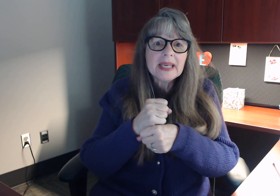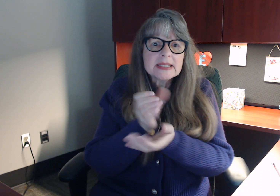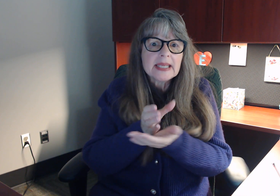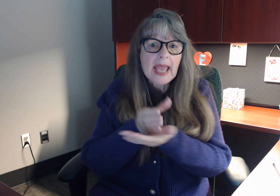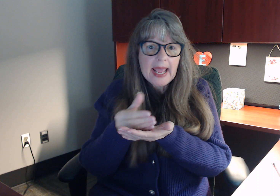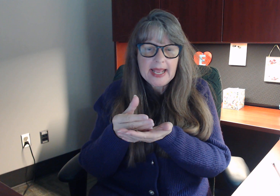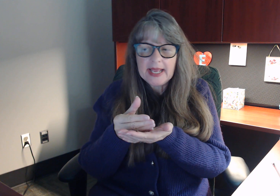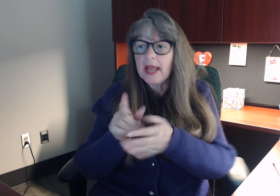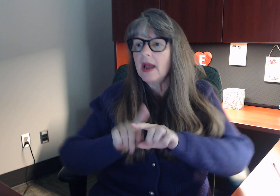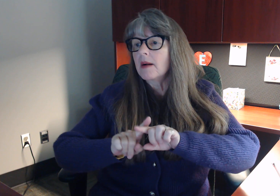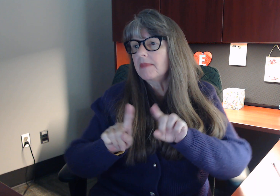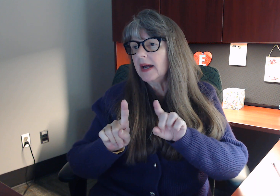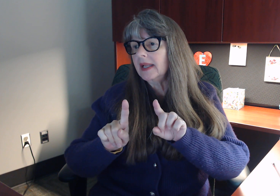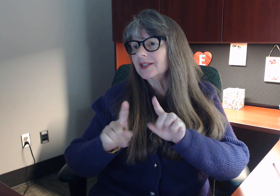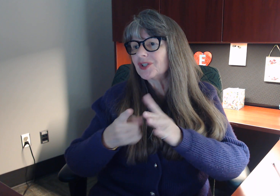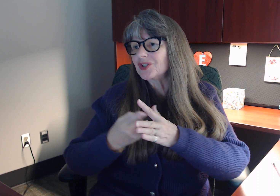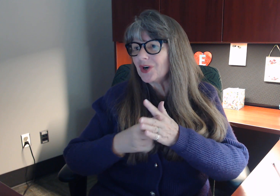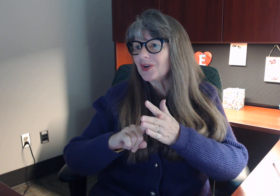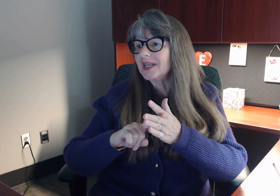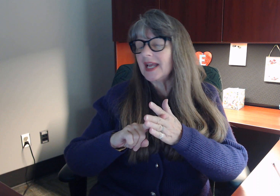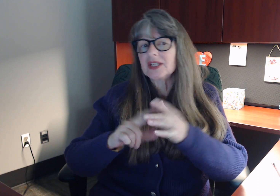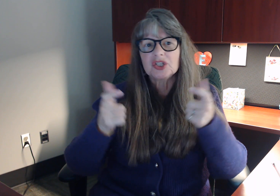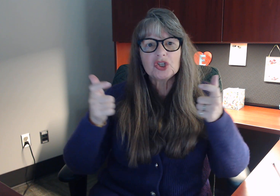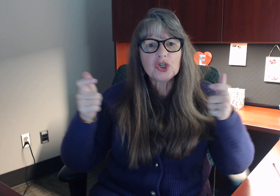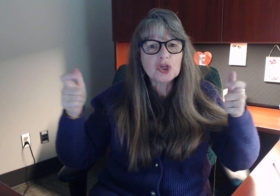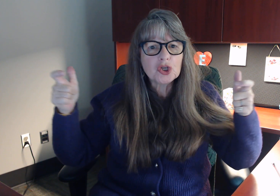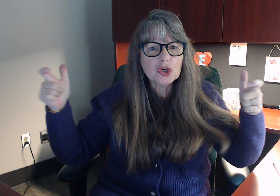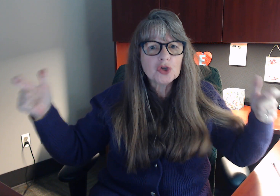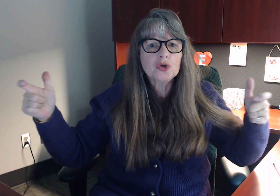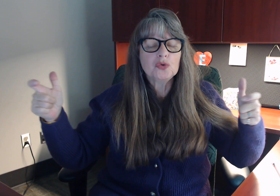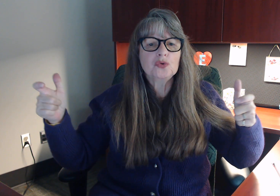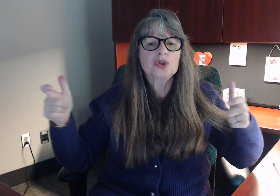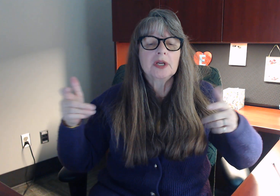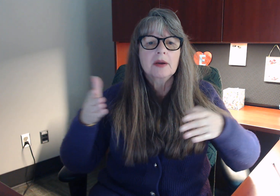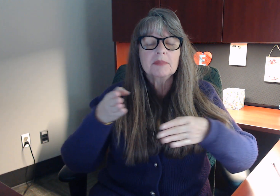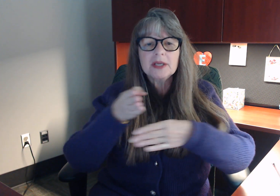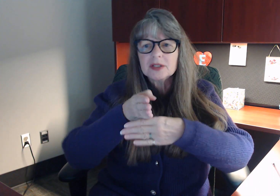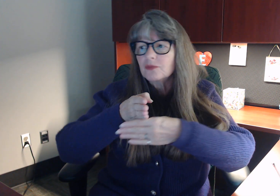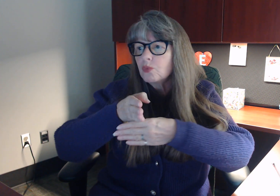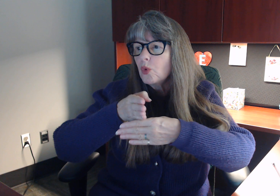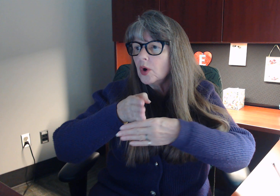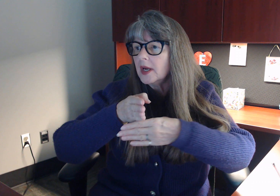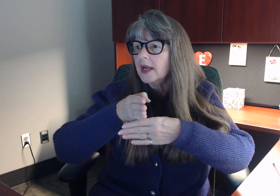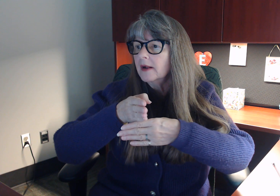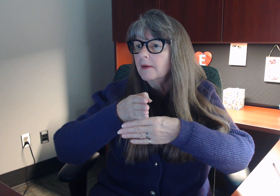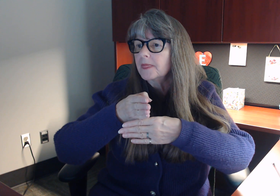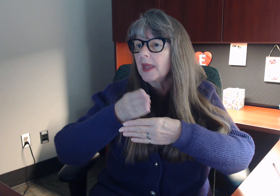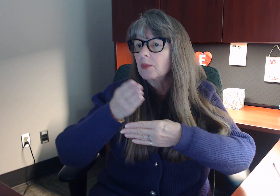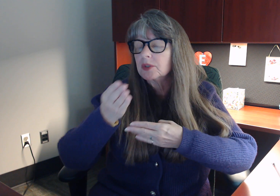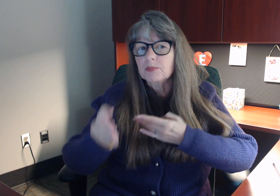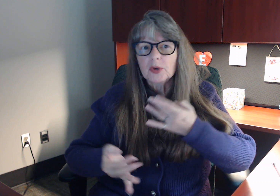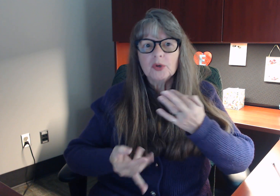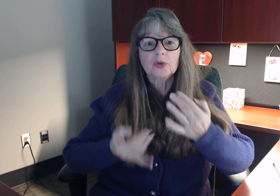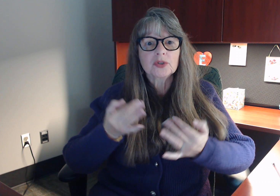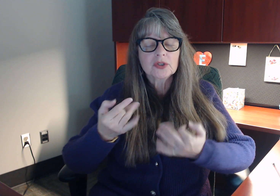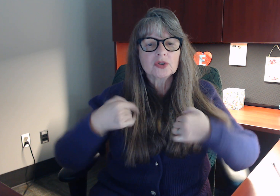a cake, but it started as this huge piece of wood that was burned